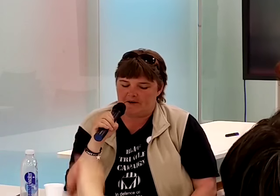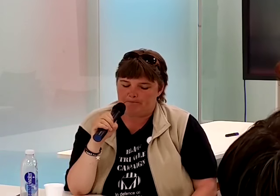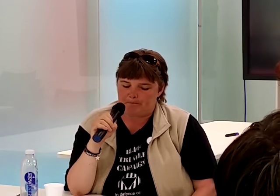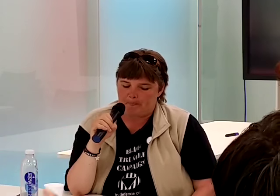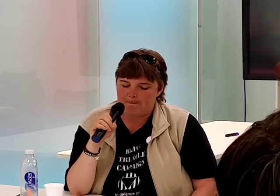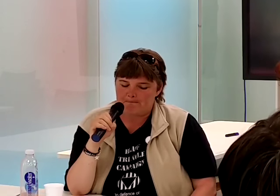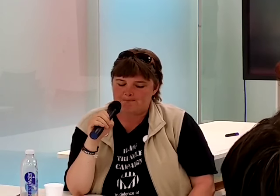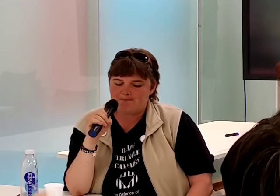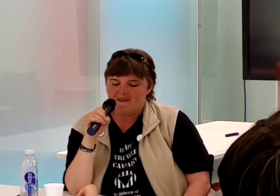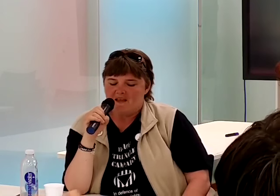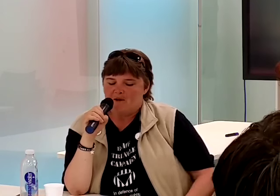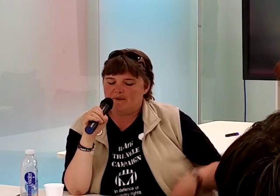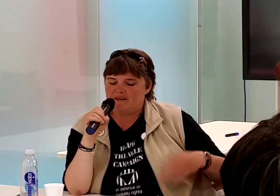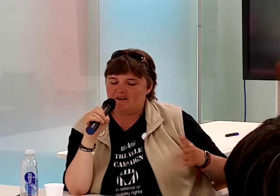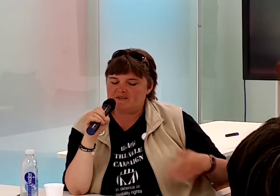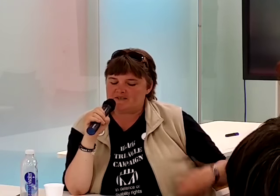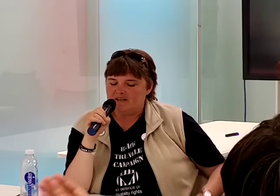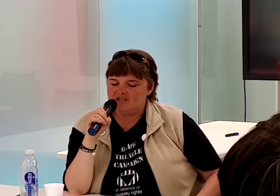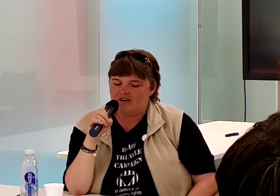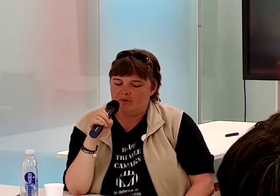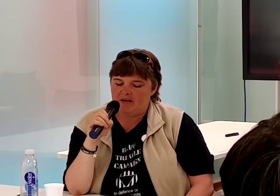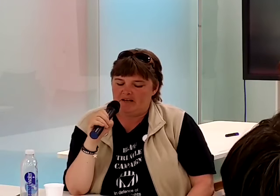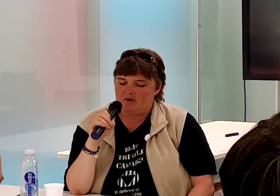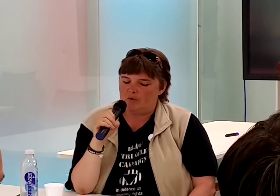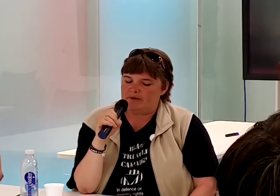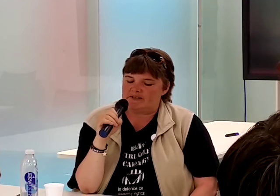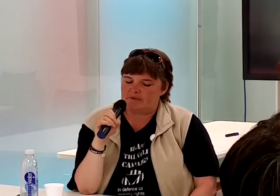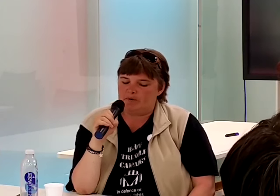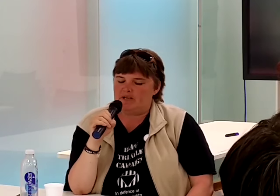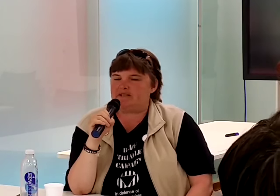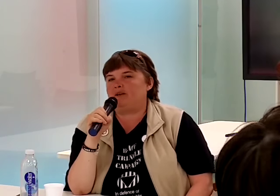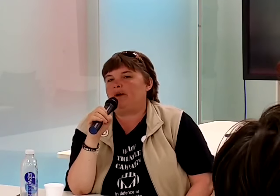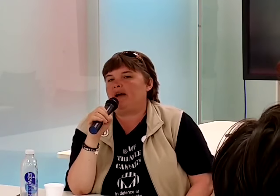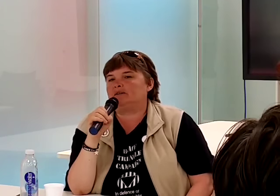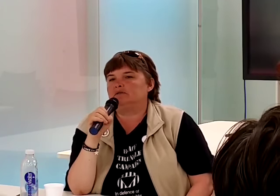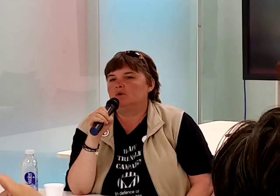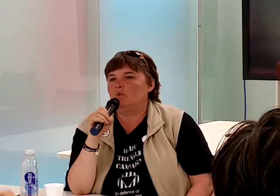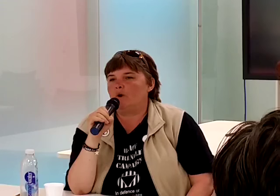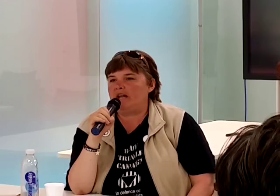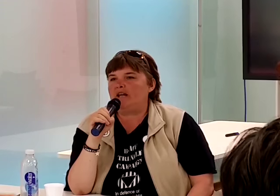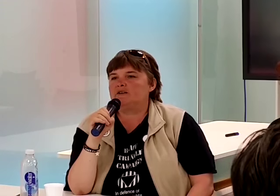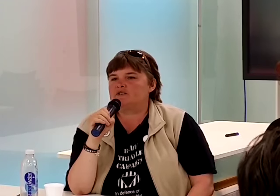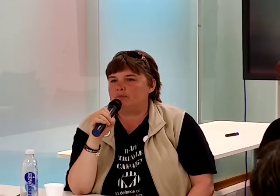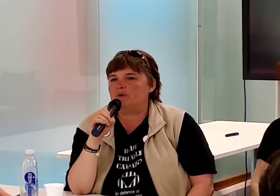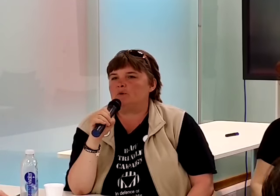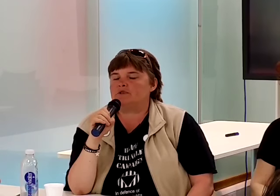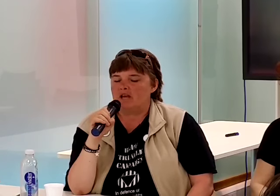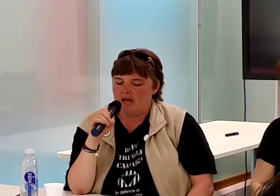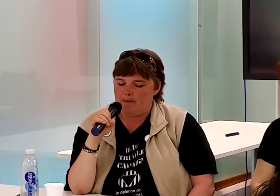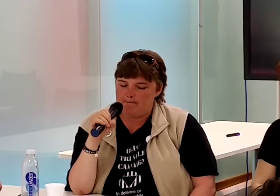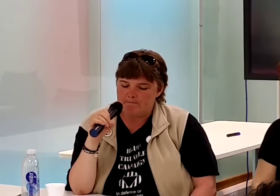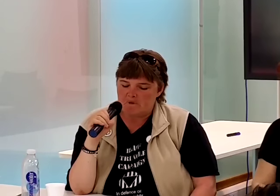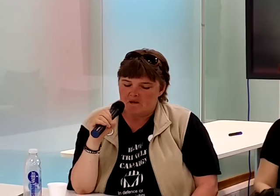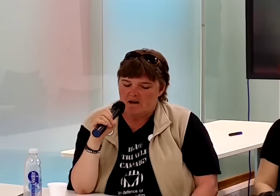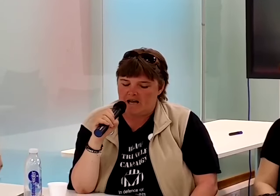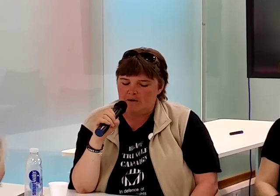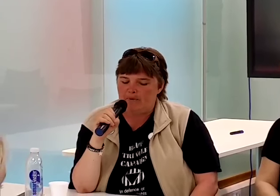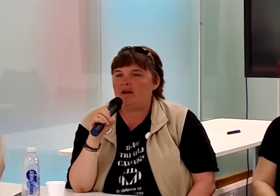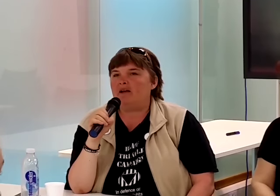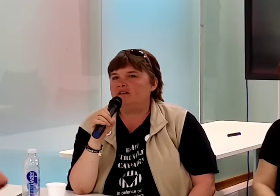DPAC t-shirt. Because Jeremy Corbyn has supported DPAC, we support